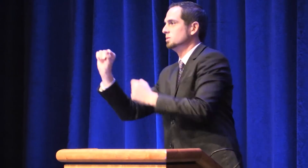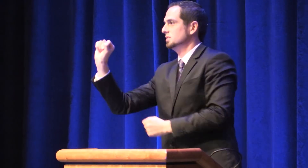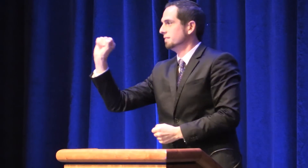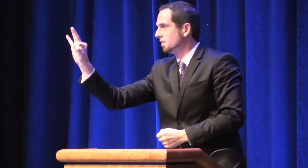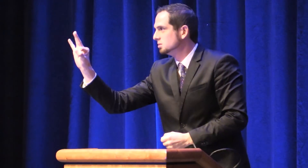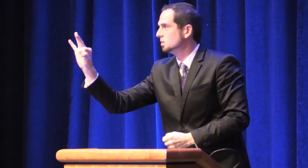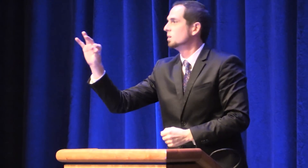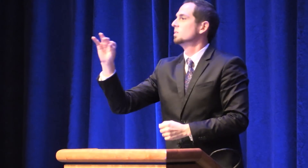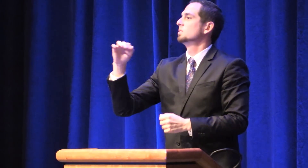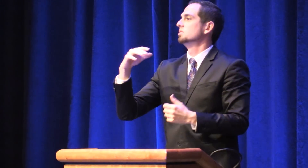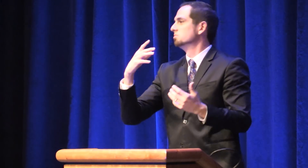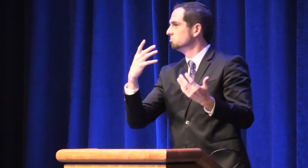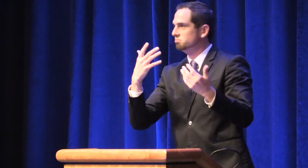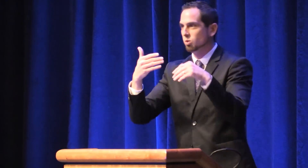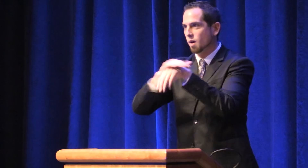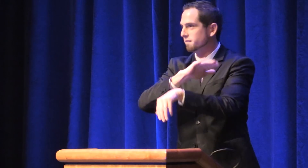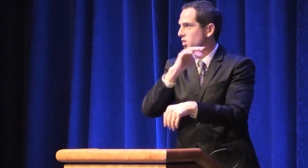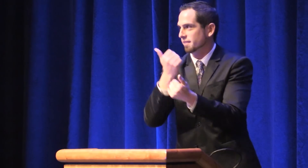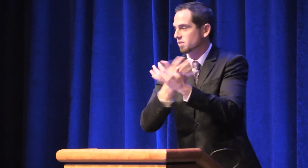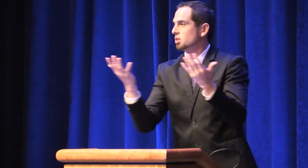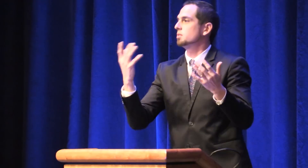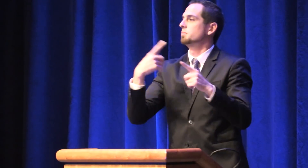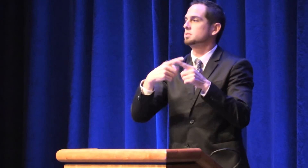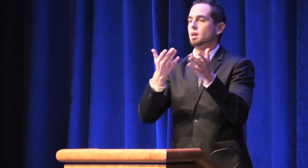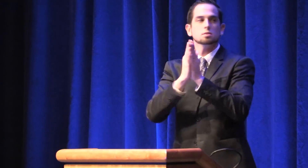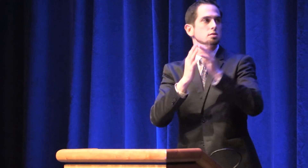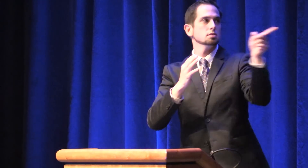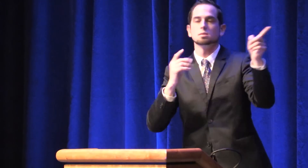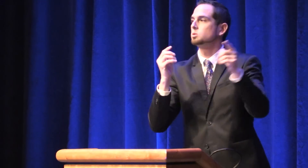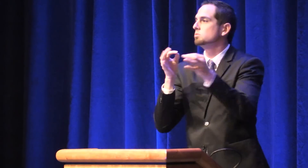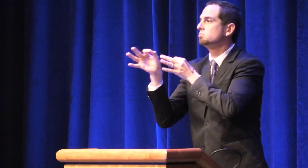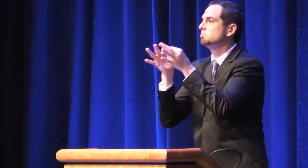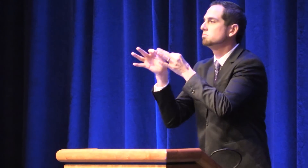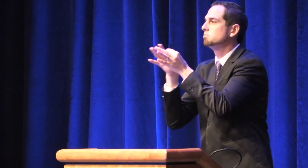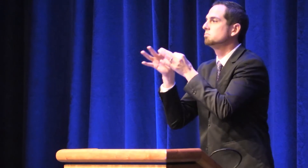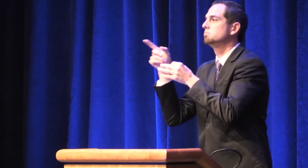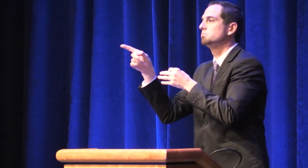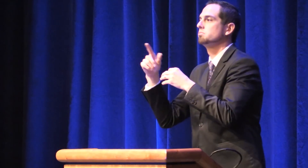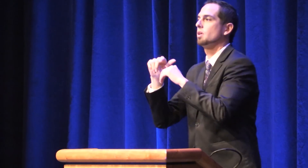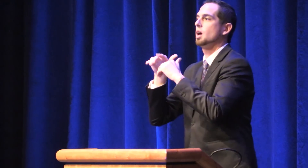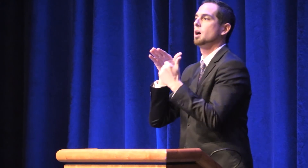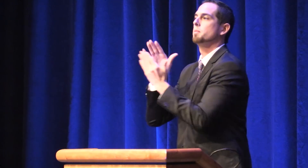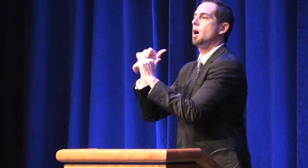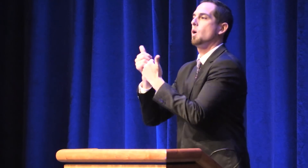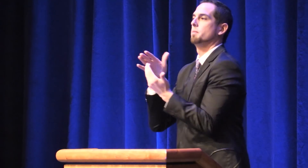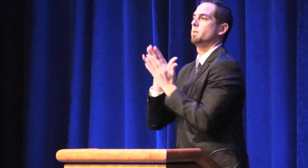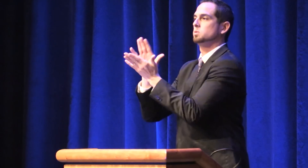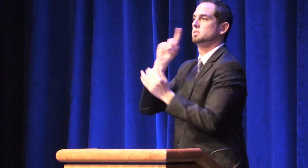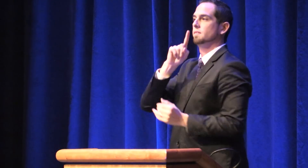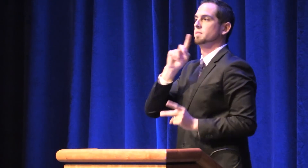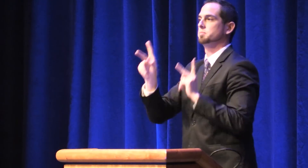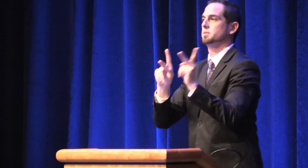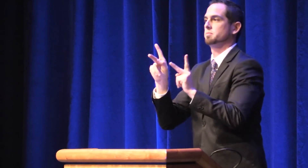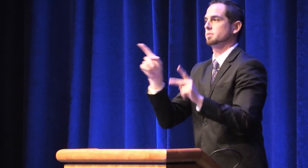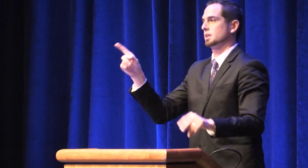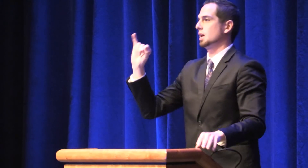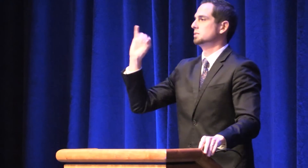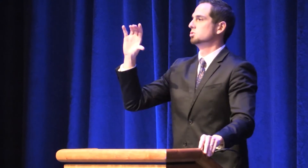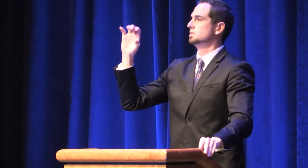apologized, and asked her to come meet with them in San Francisco to go over everything that had taken place. And she